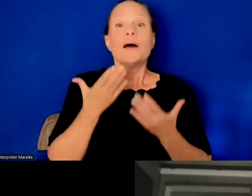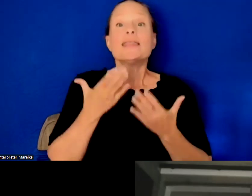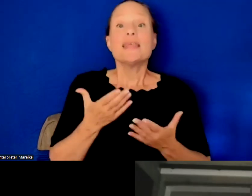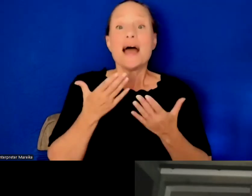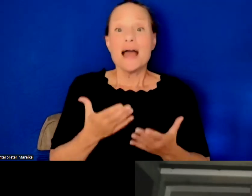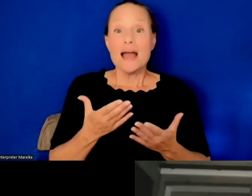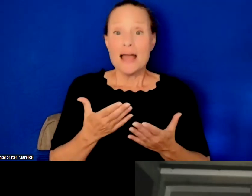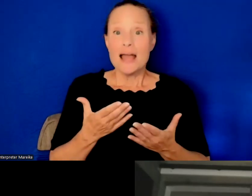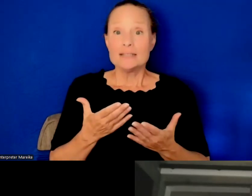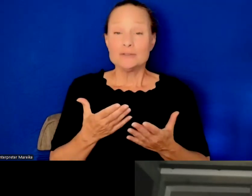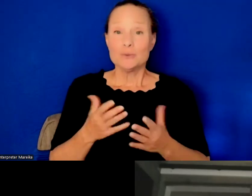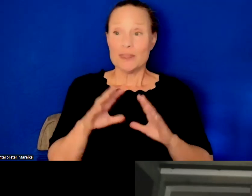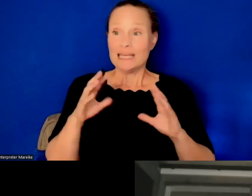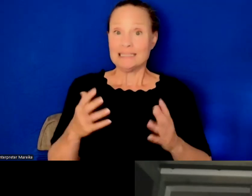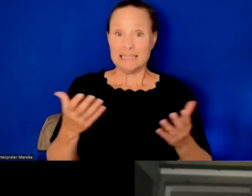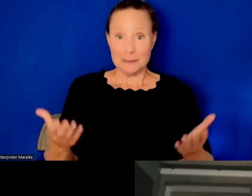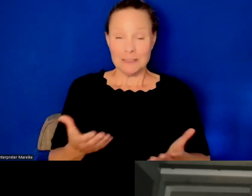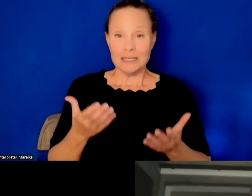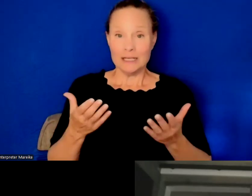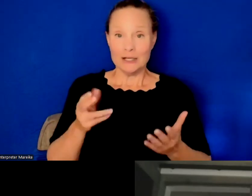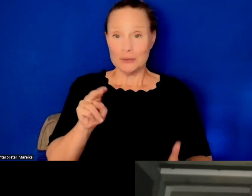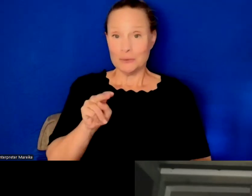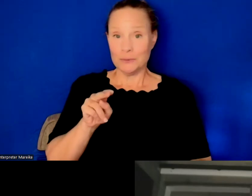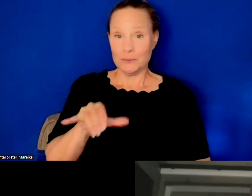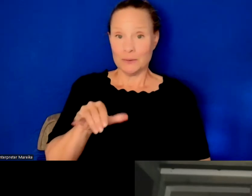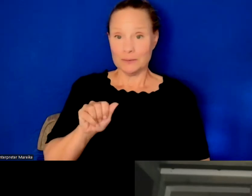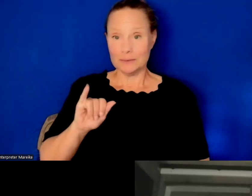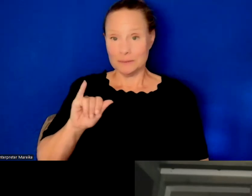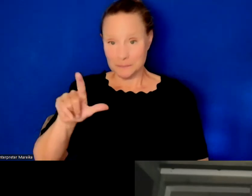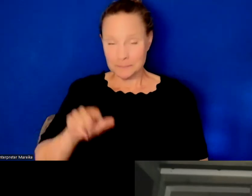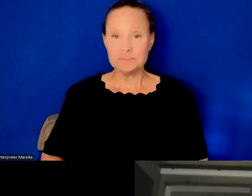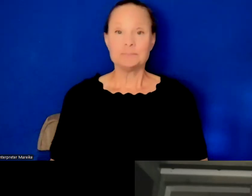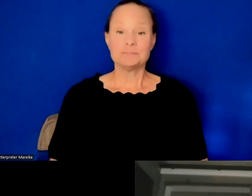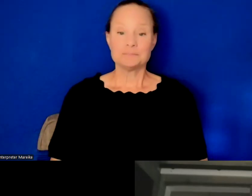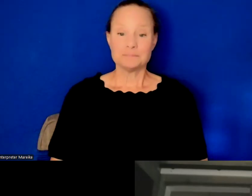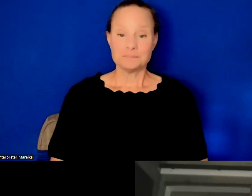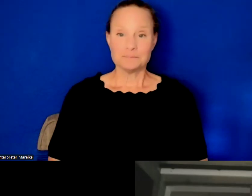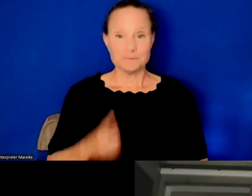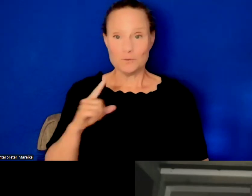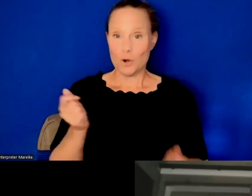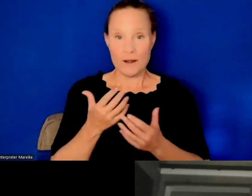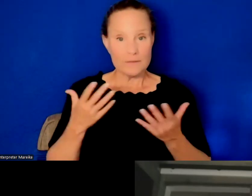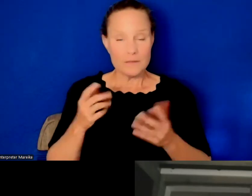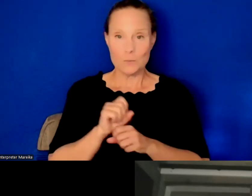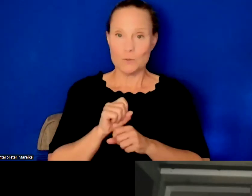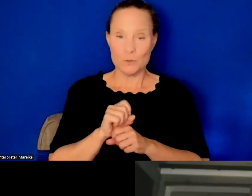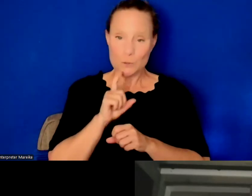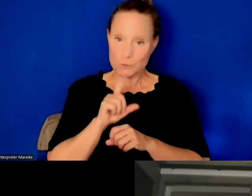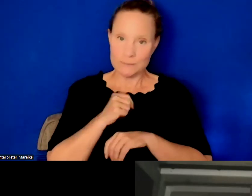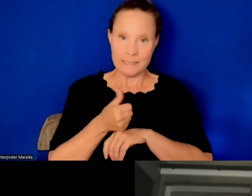my team here at the New York Association on Independent Living for everything they did to make this